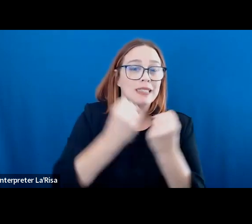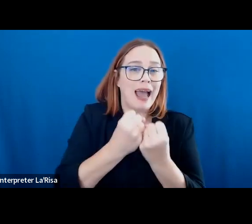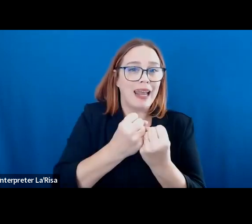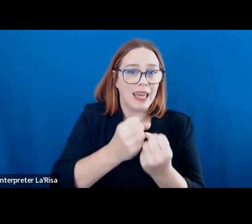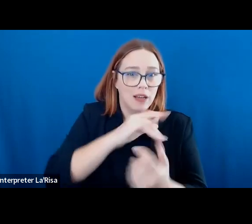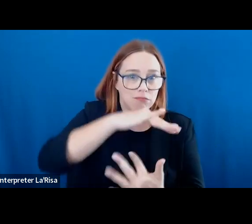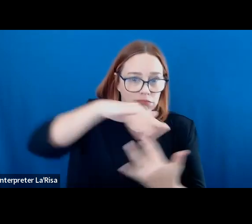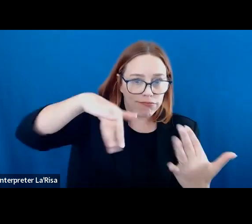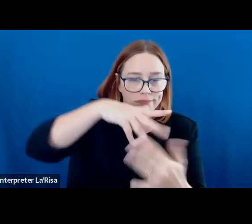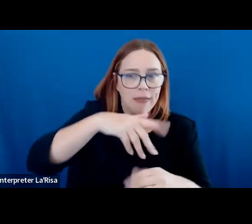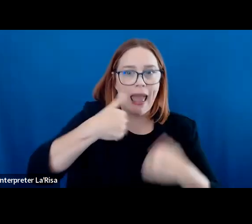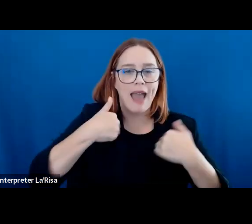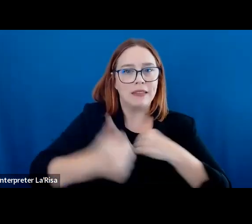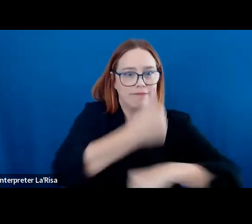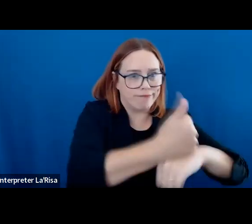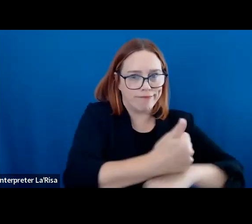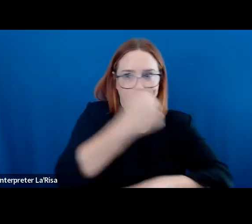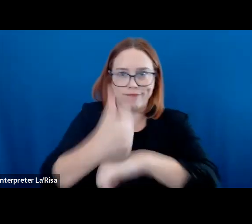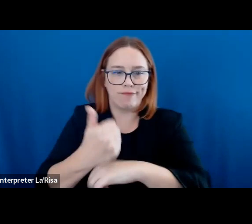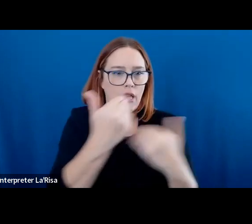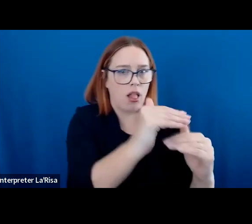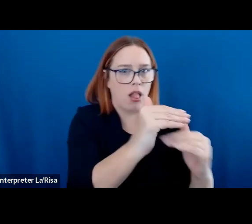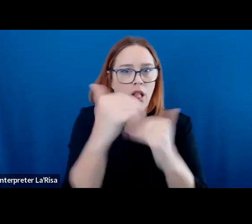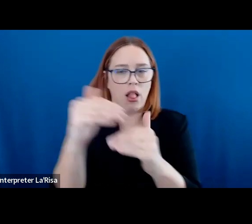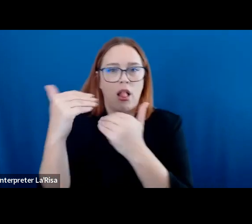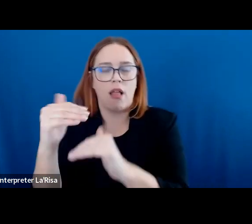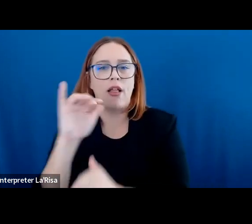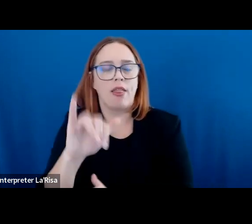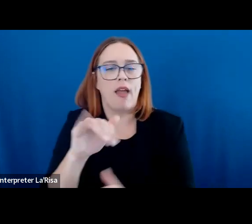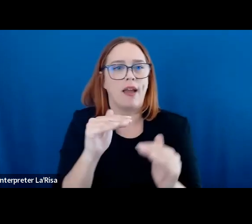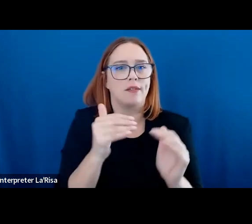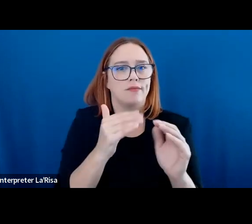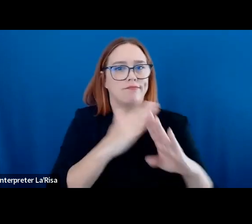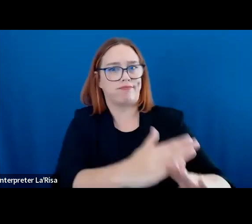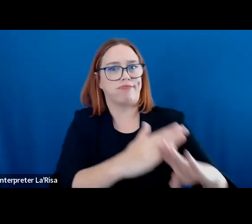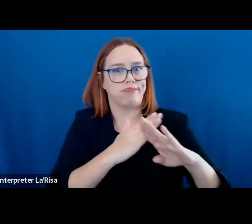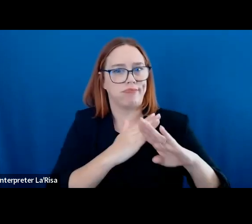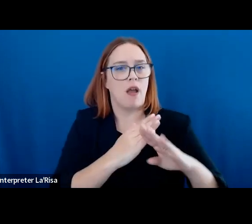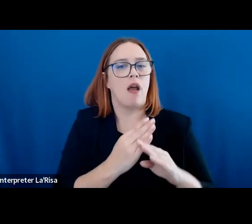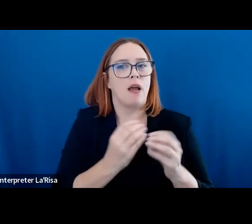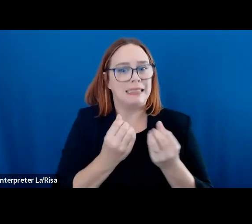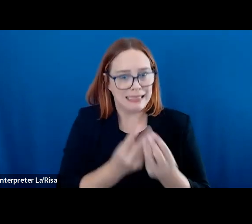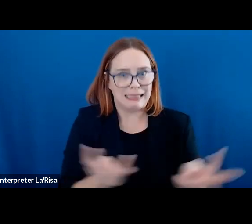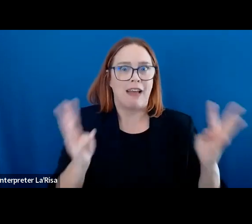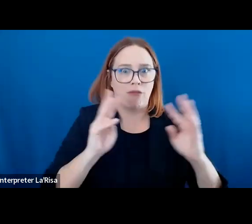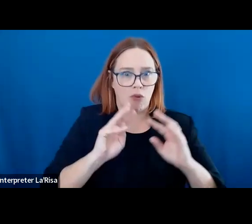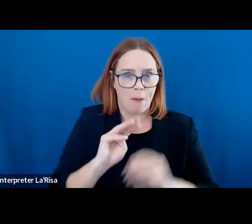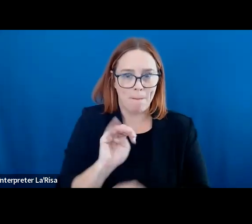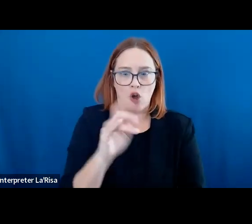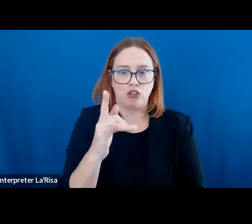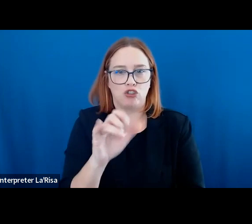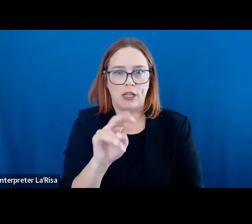that keep communities of color, that keep queer communities, that keep multiply marginalized and those who have been